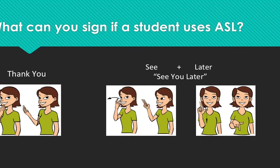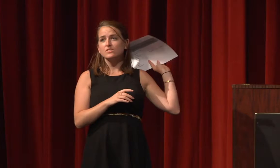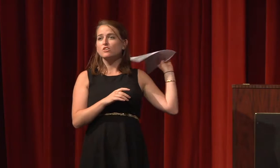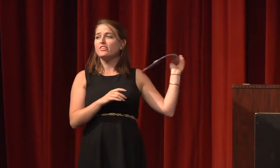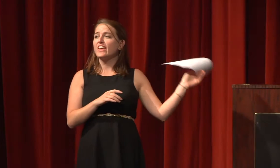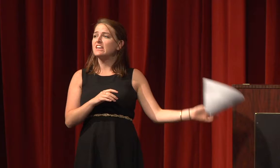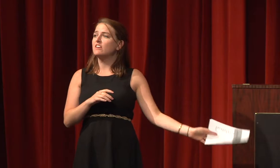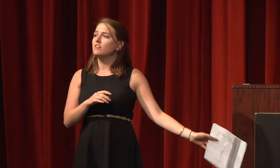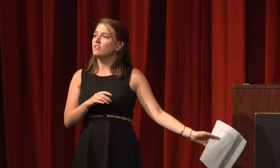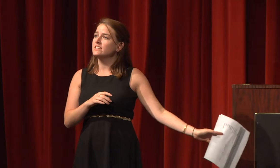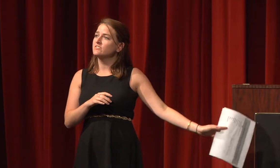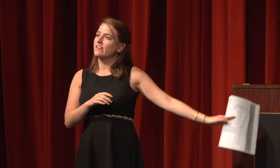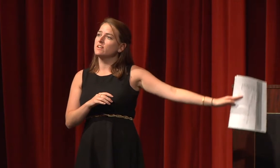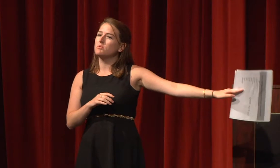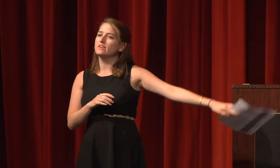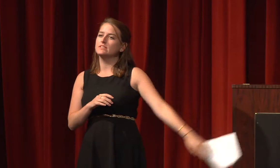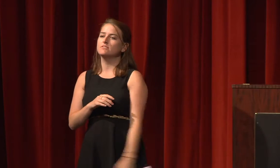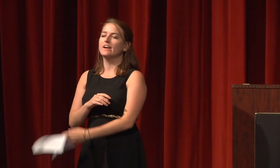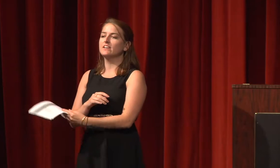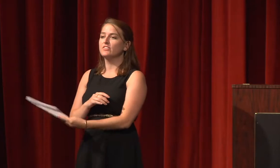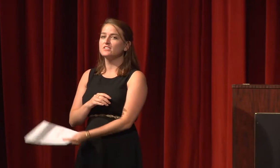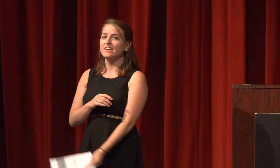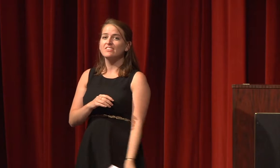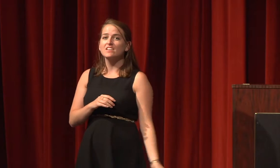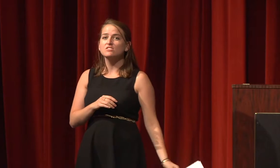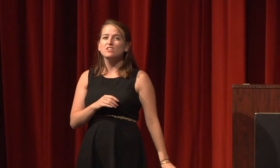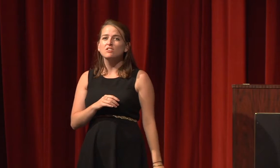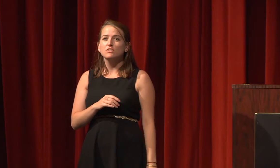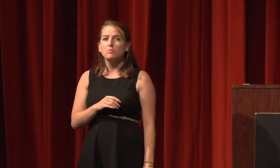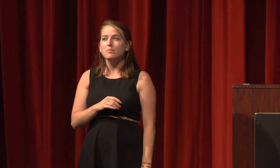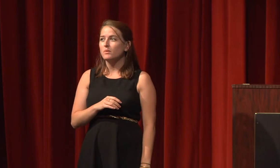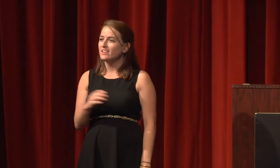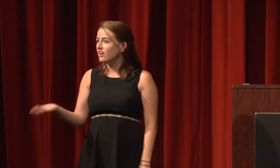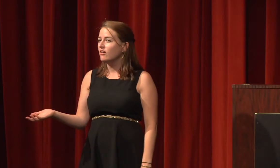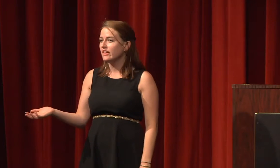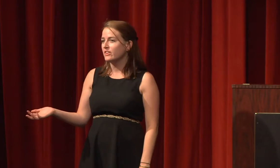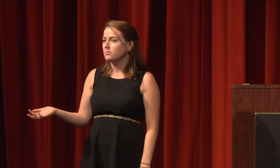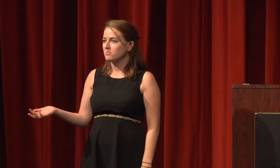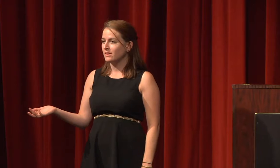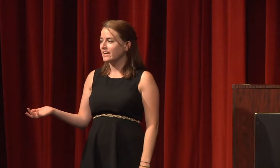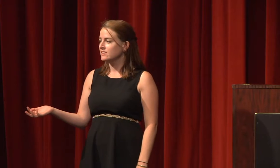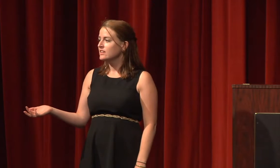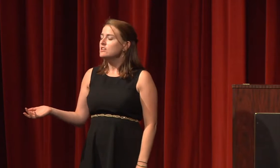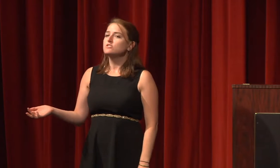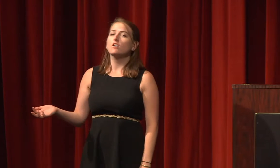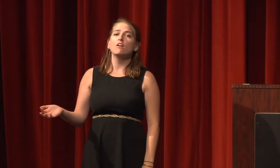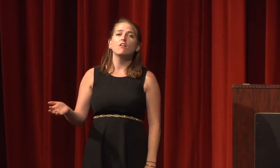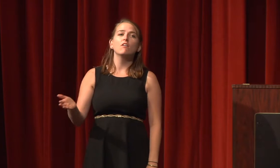Alright, so thank you is very important, right? If they're saying thank you to you, you probably want to know that they're being polite.